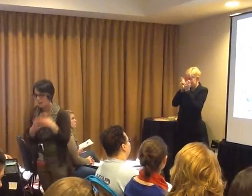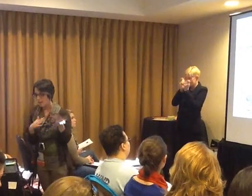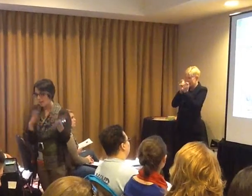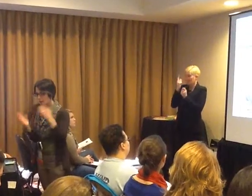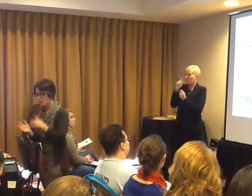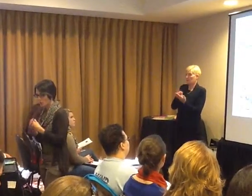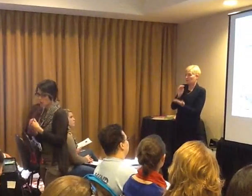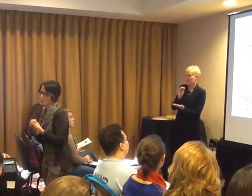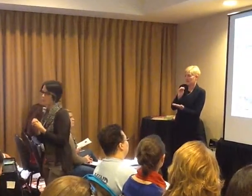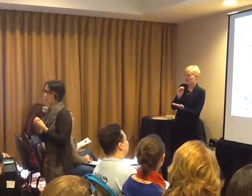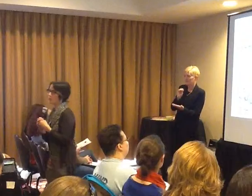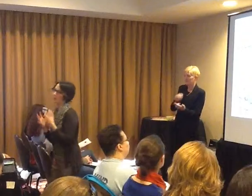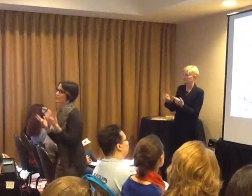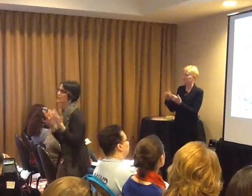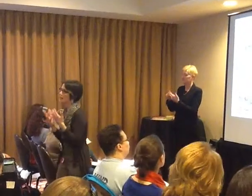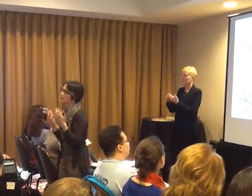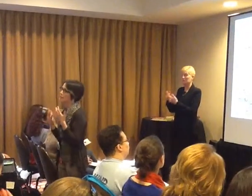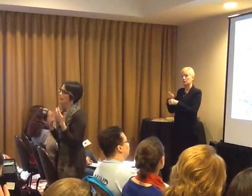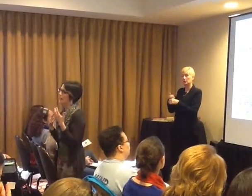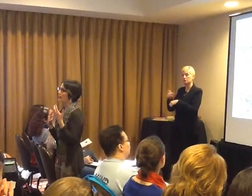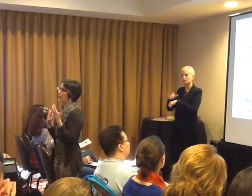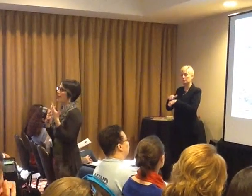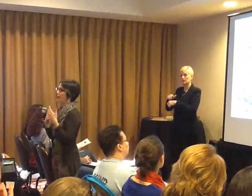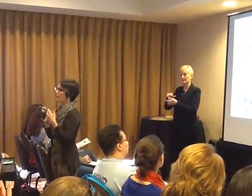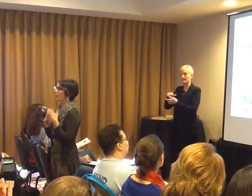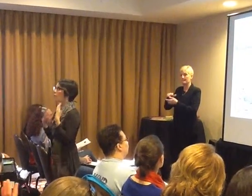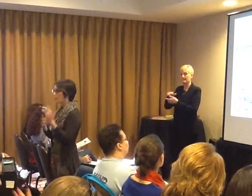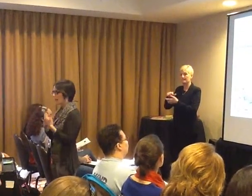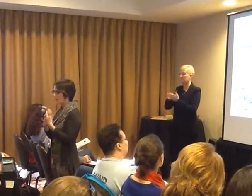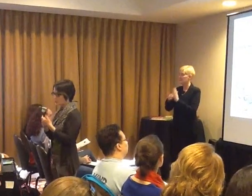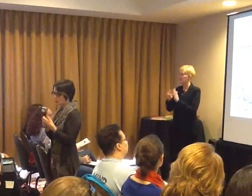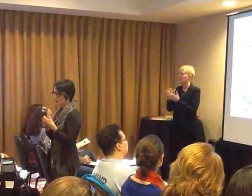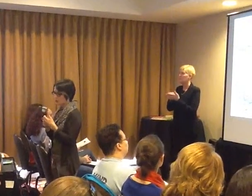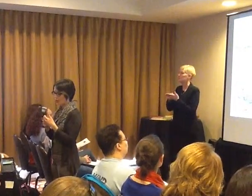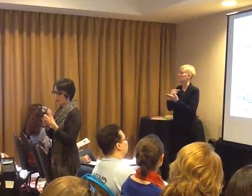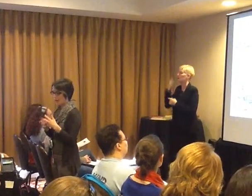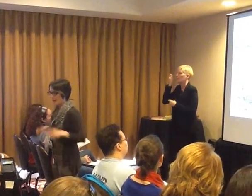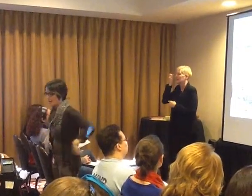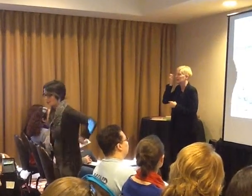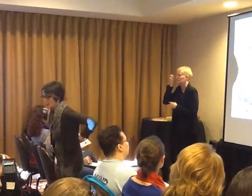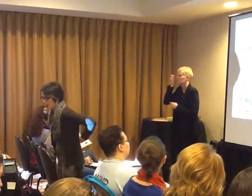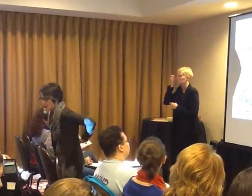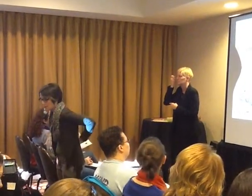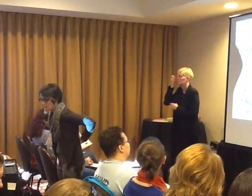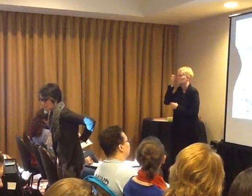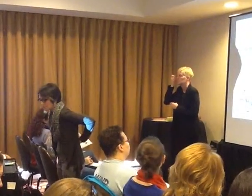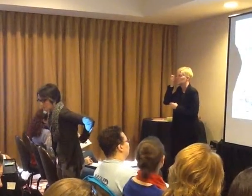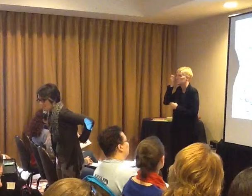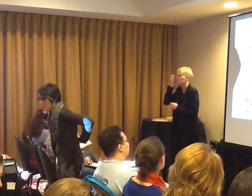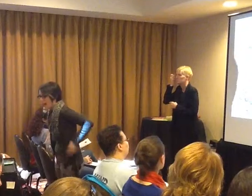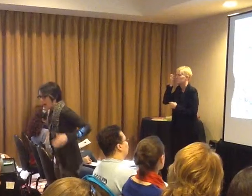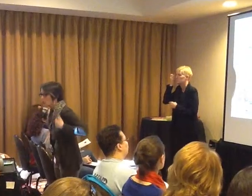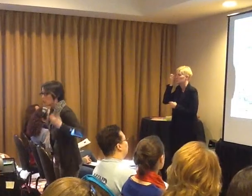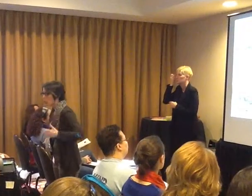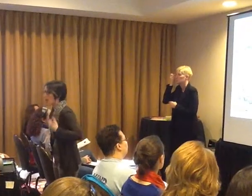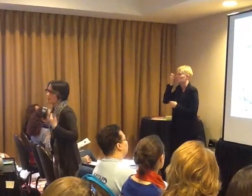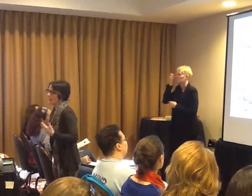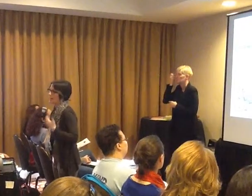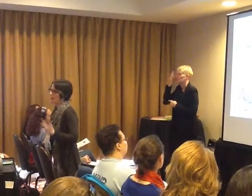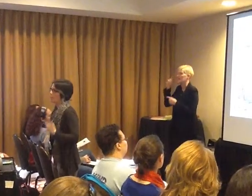learning. Then with short-term memory, that's kind of what they can hold on to and